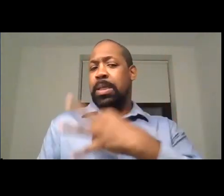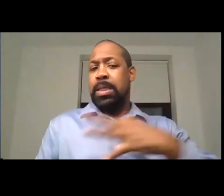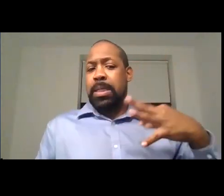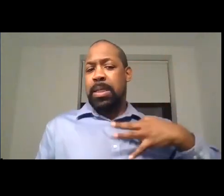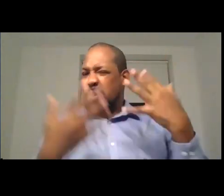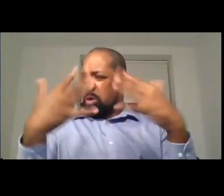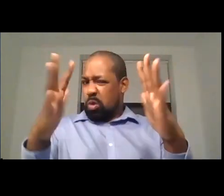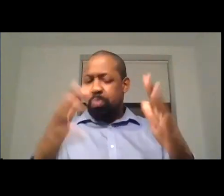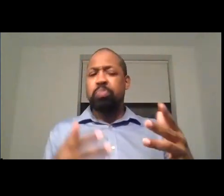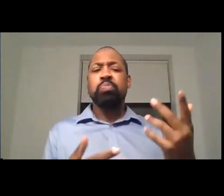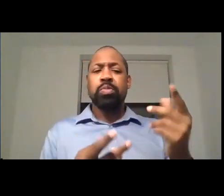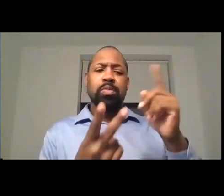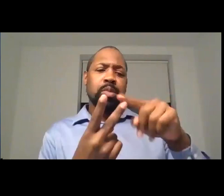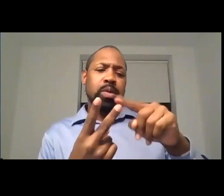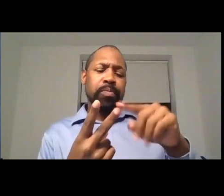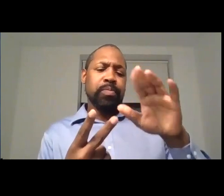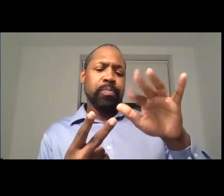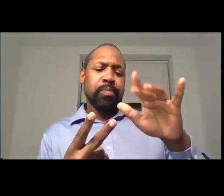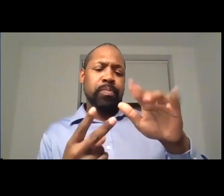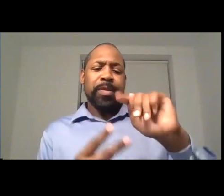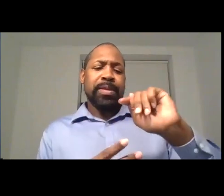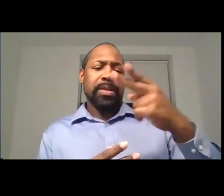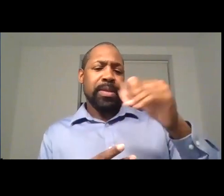And the staff, the HSTP staff,